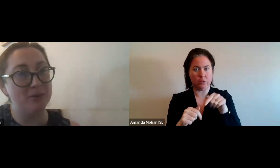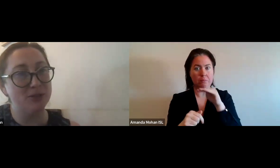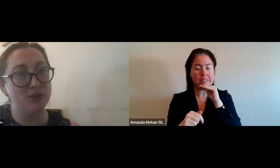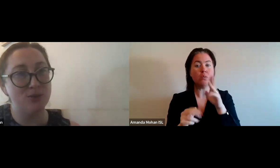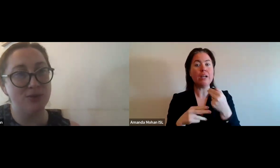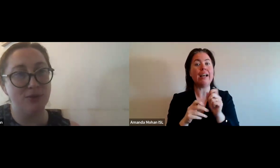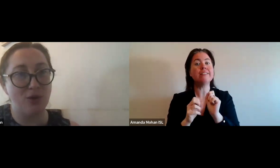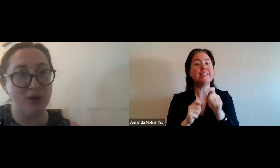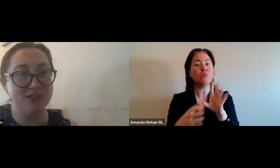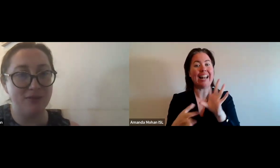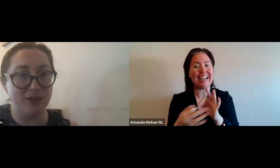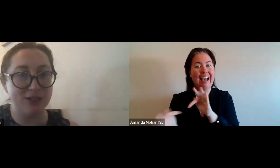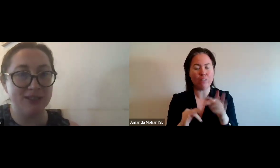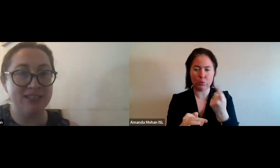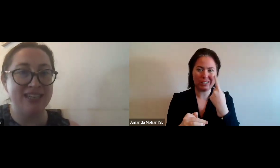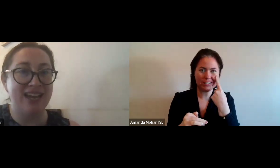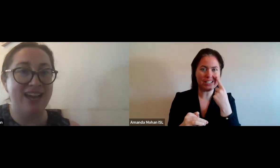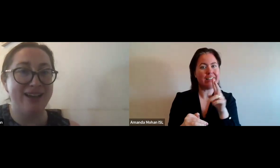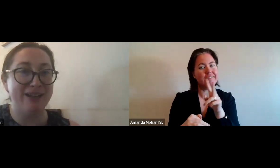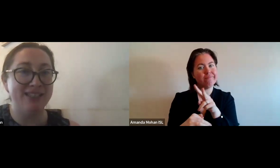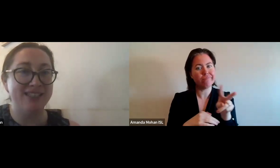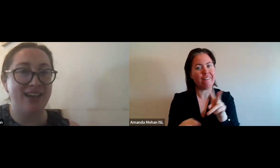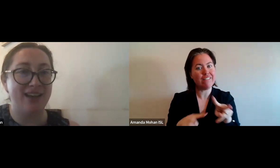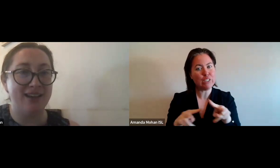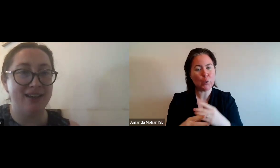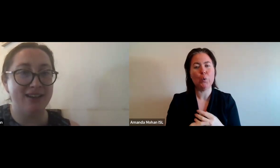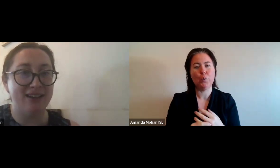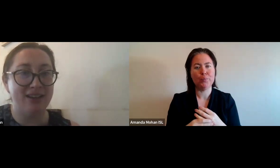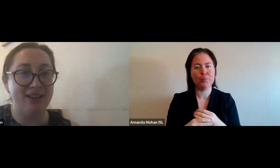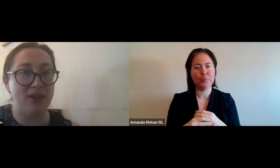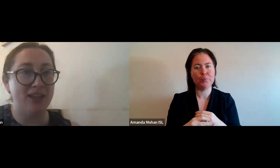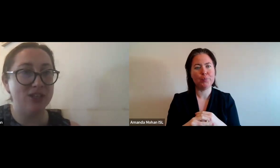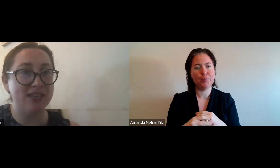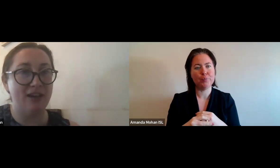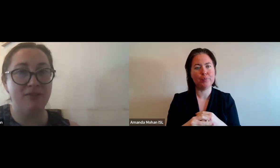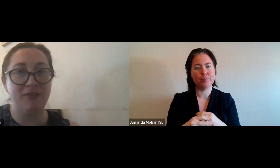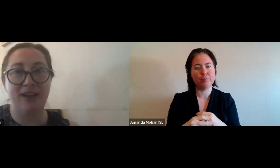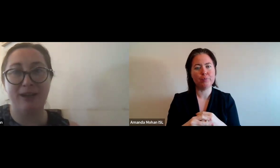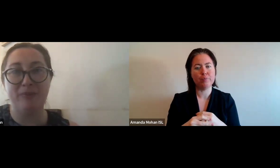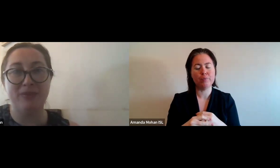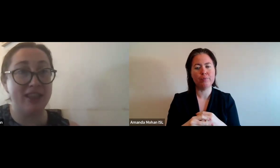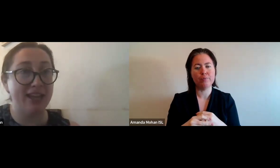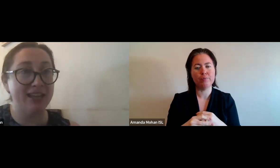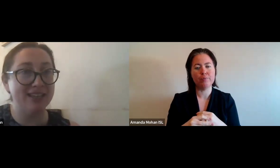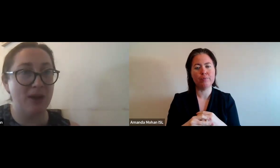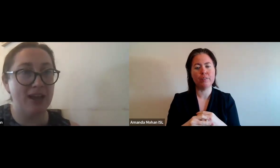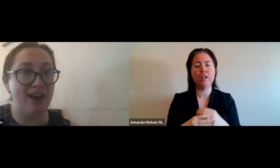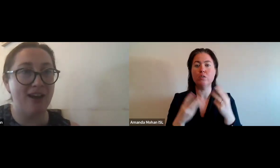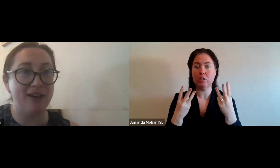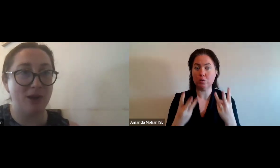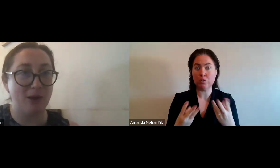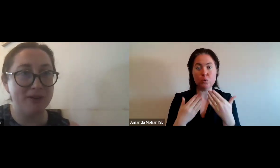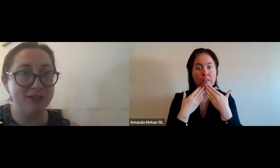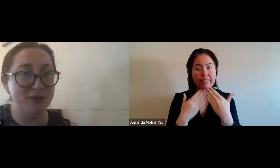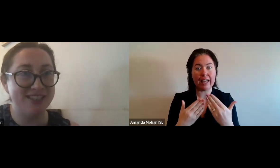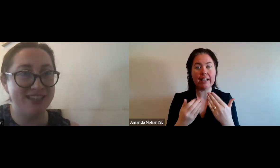made available to the recorded version. And we just have to thank as well